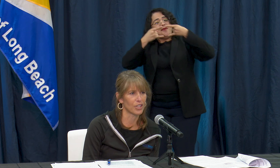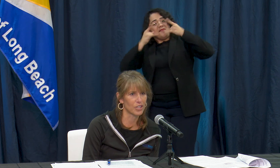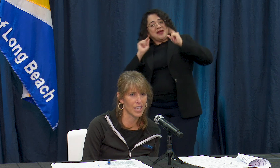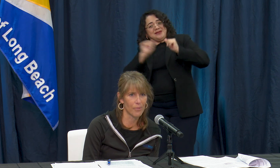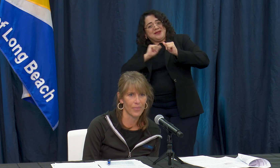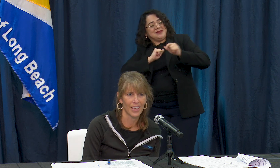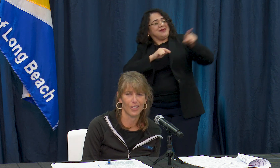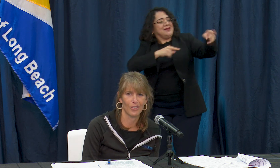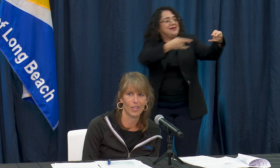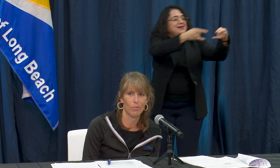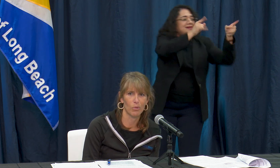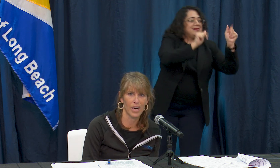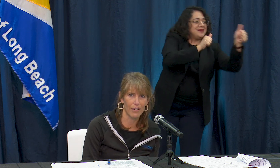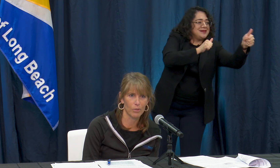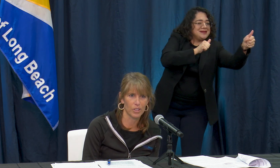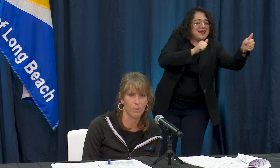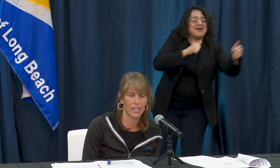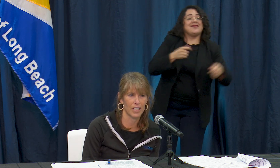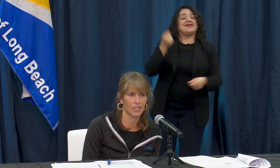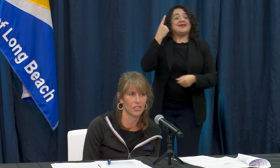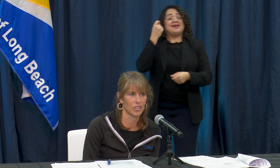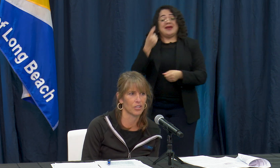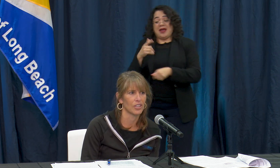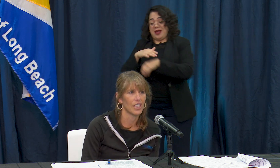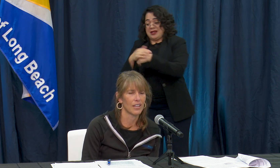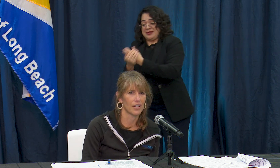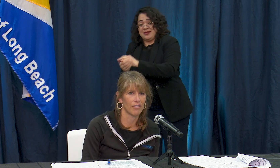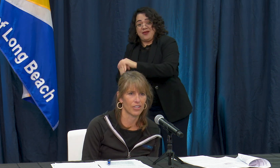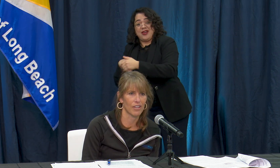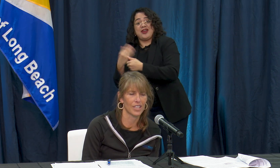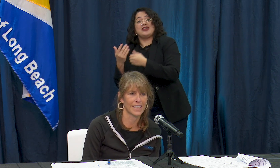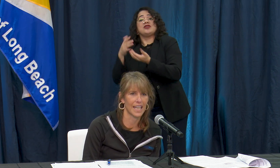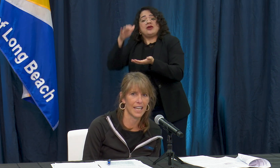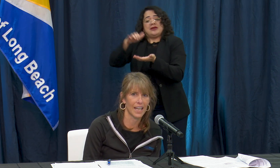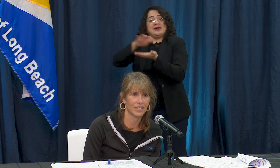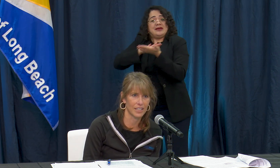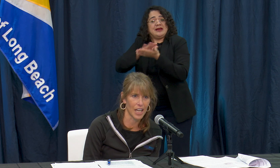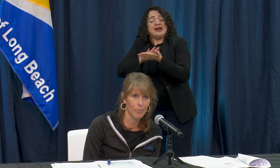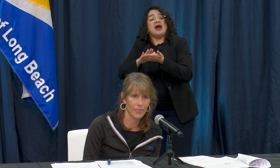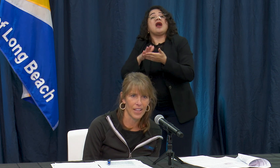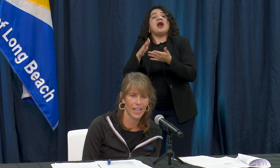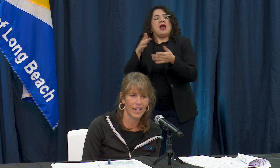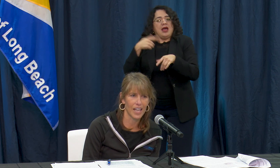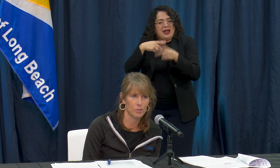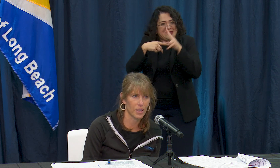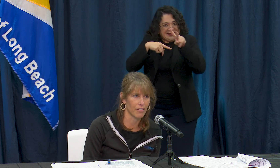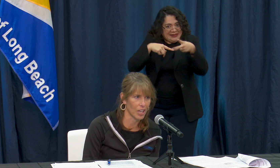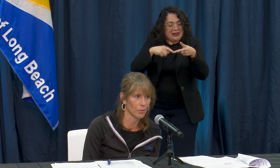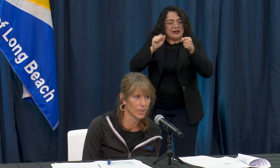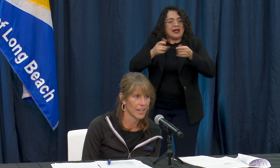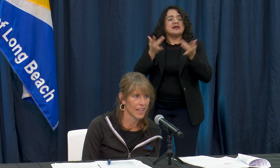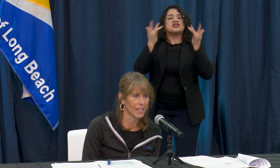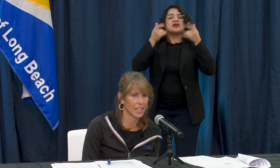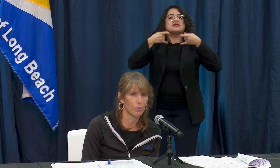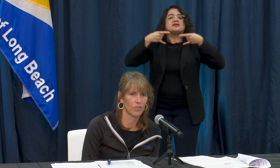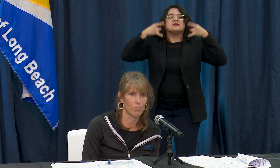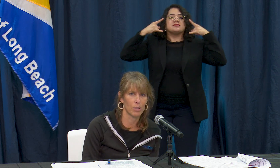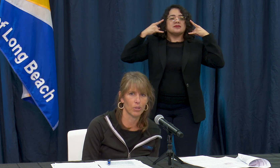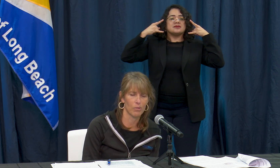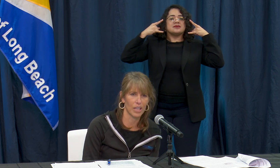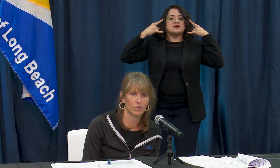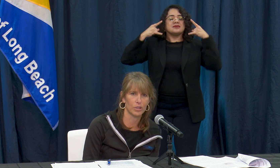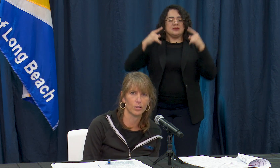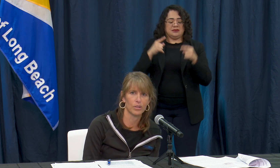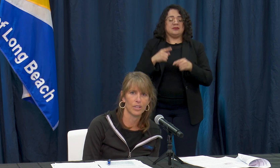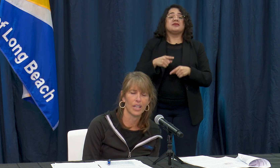is the first step. It is the step we want everyone to pay attention to, and that the face covering is that next step, that next bit of help that keeps the